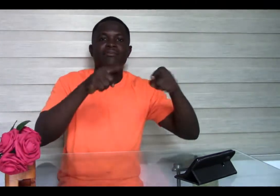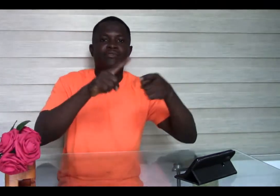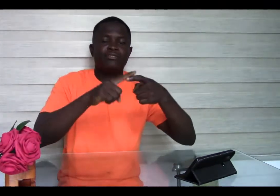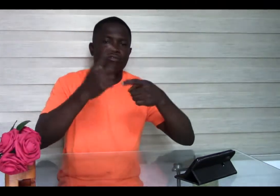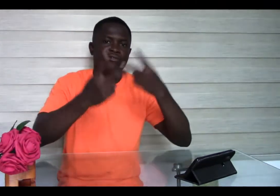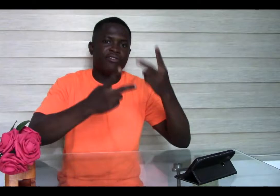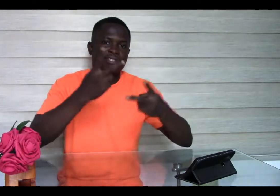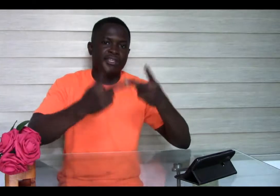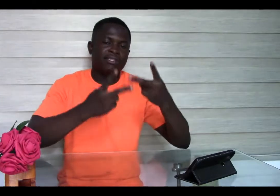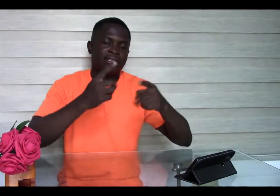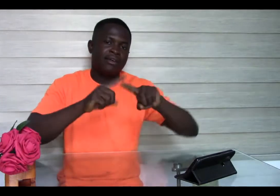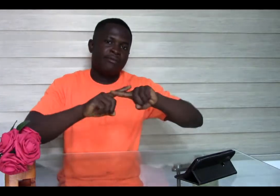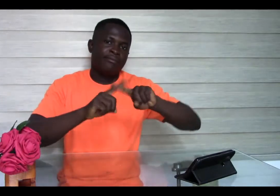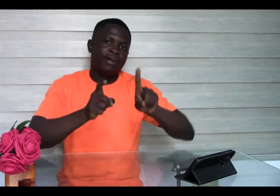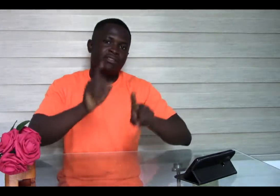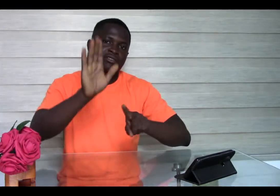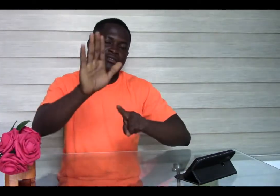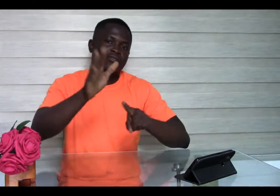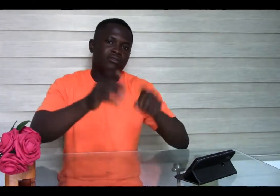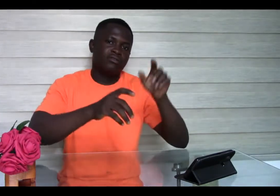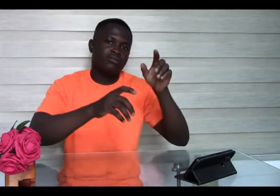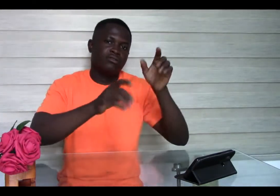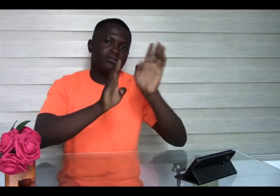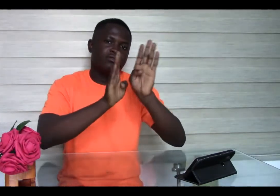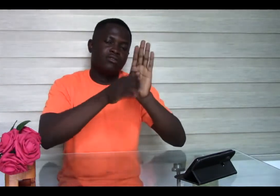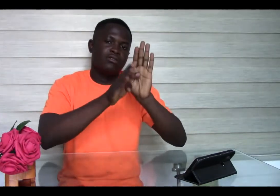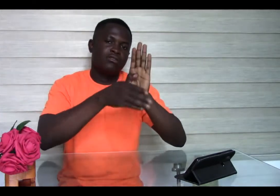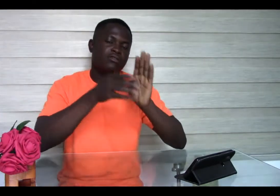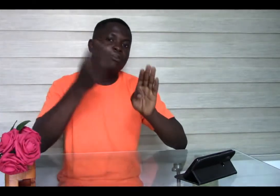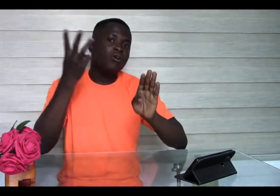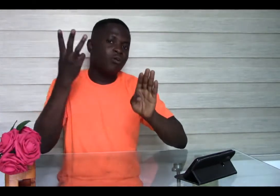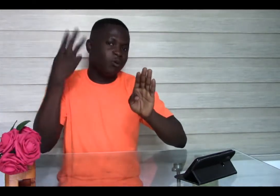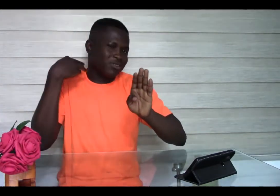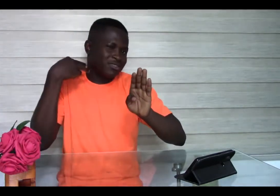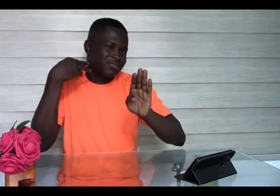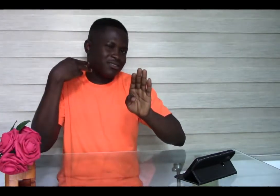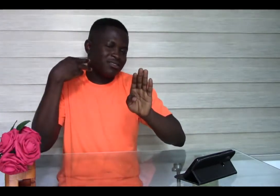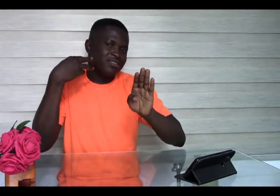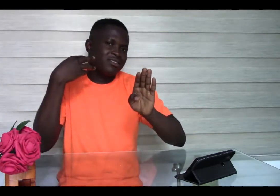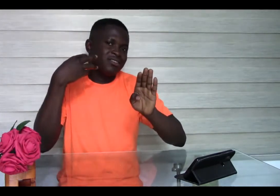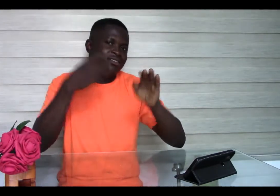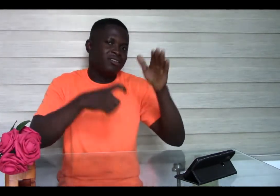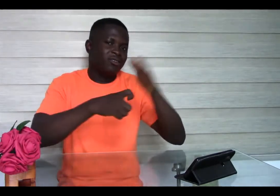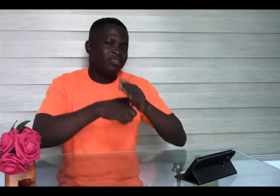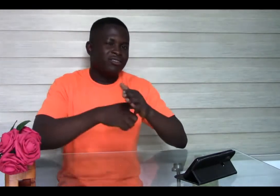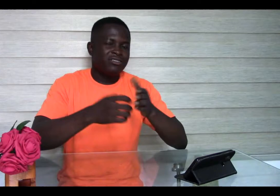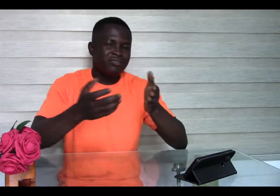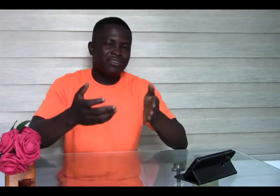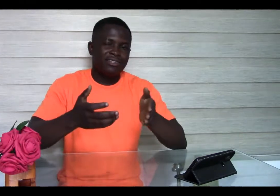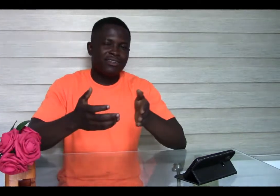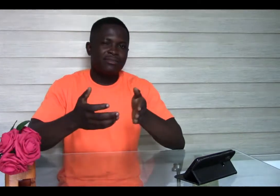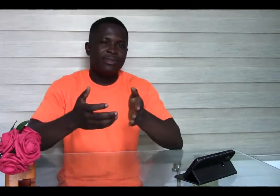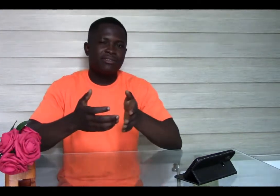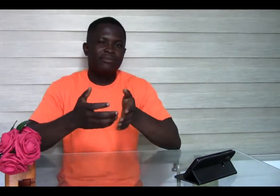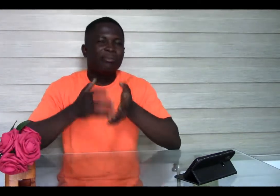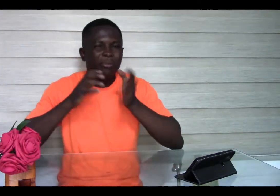to visit, but your door was locked. This one is a little bit more